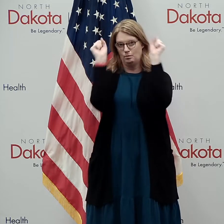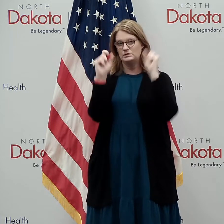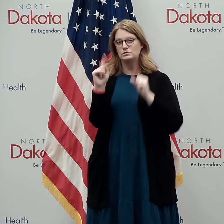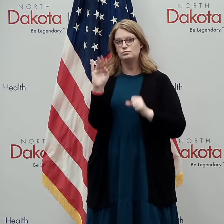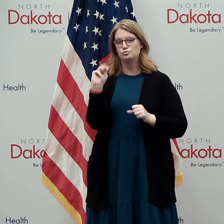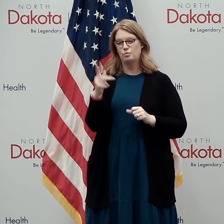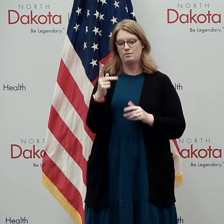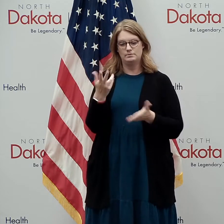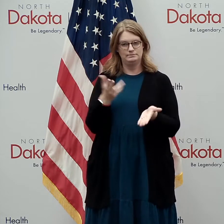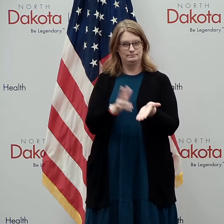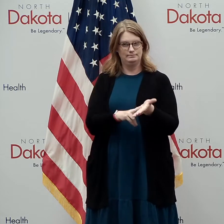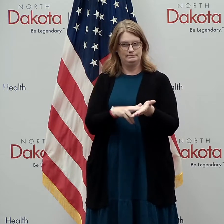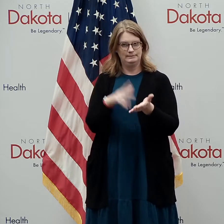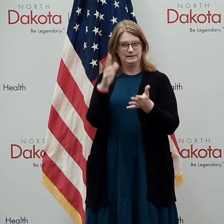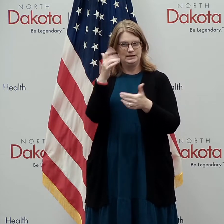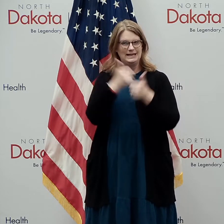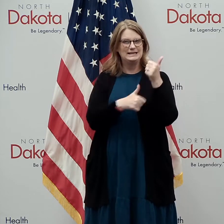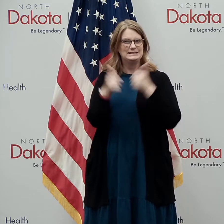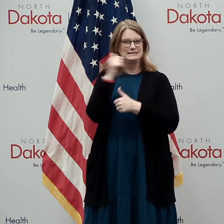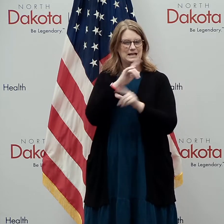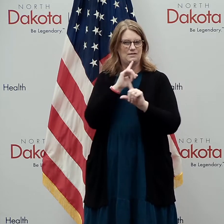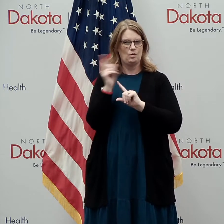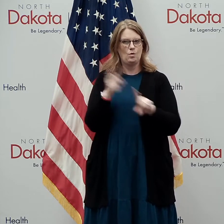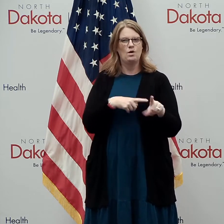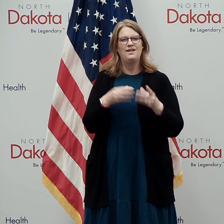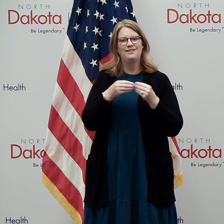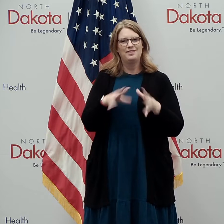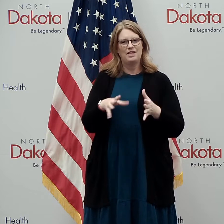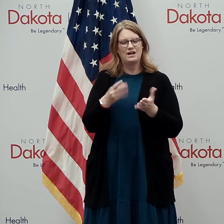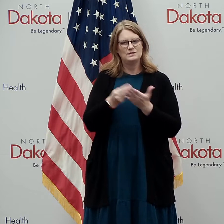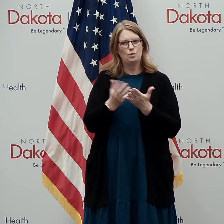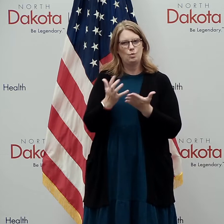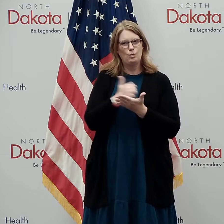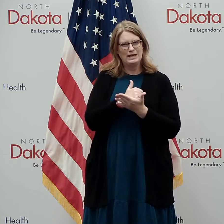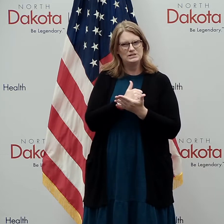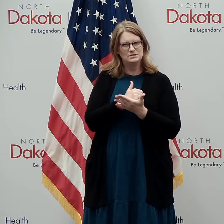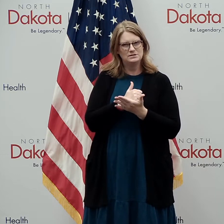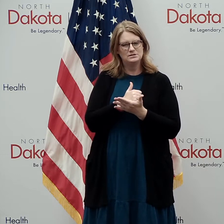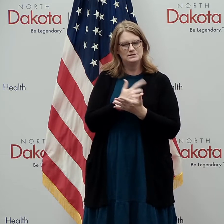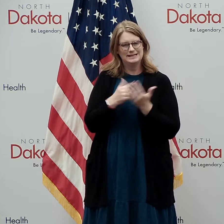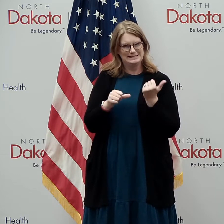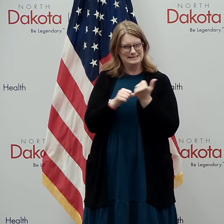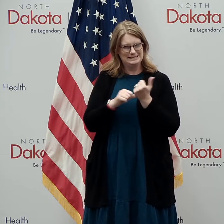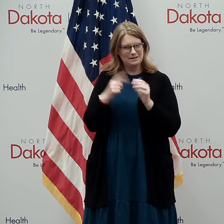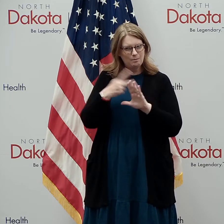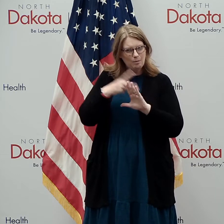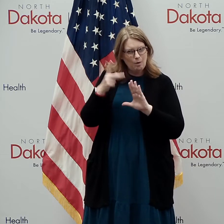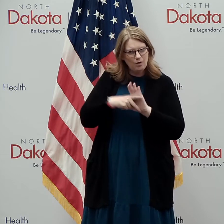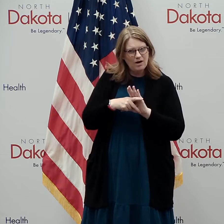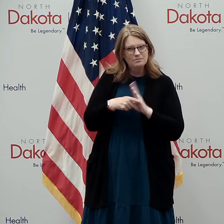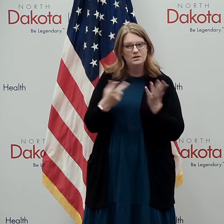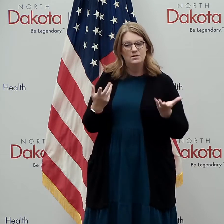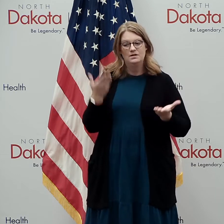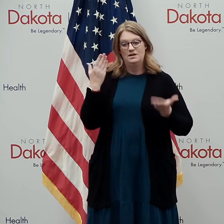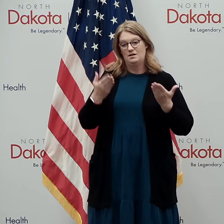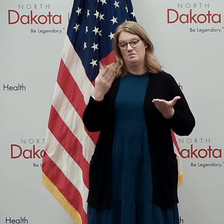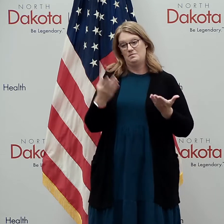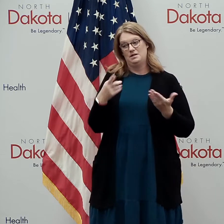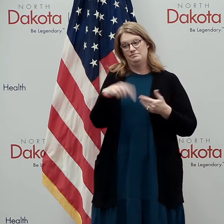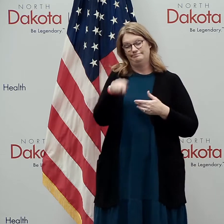order related to the Lost Wages Assistance Program to ease economic burden for those who had lost their unemployment because of